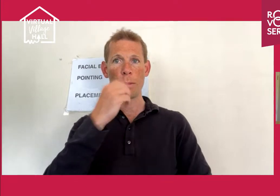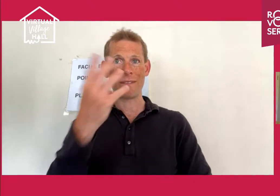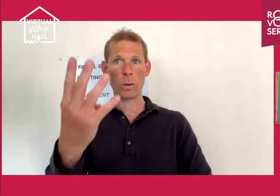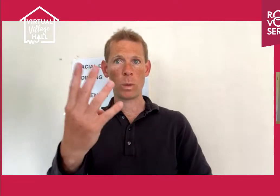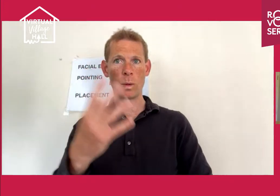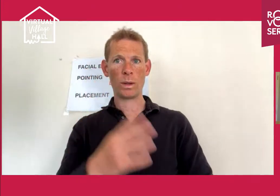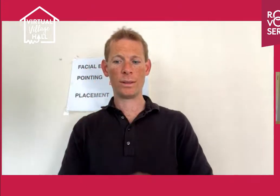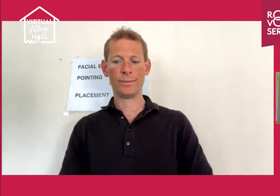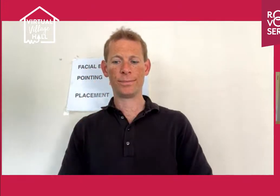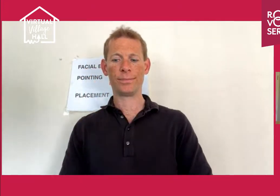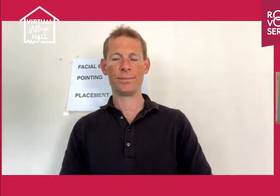Number 4.